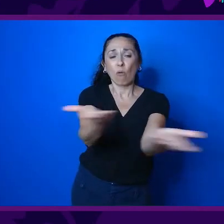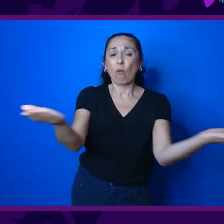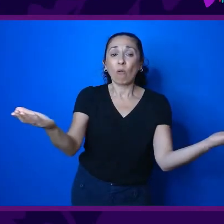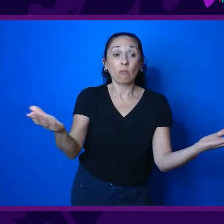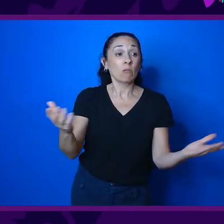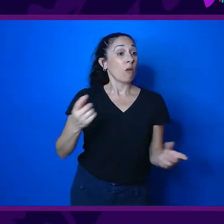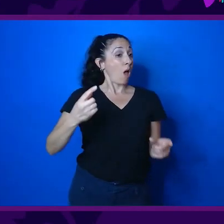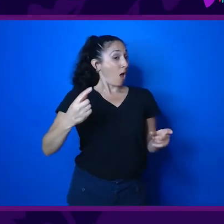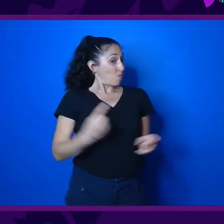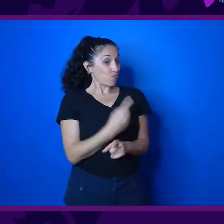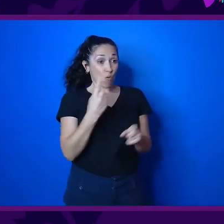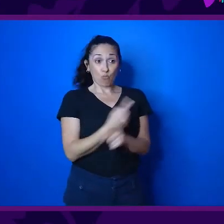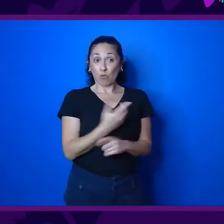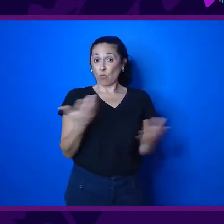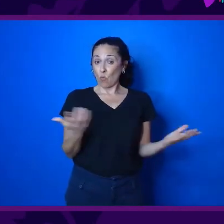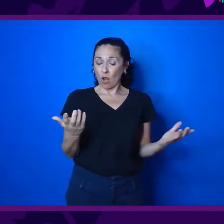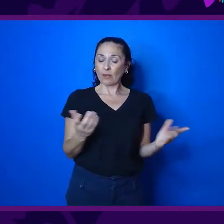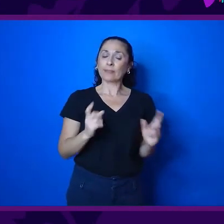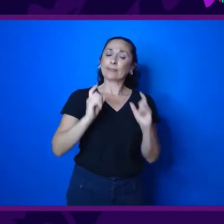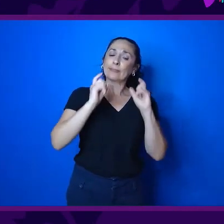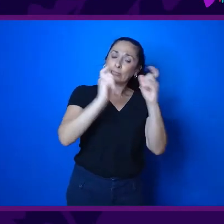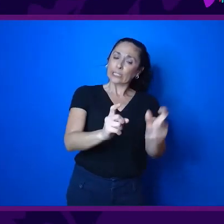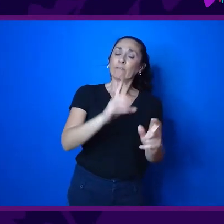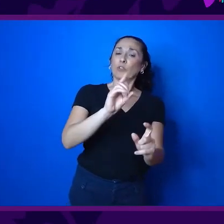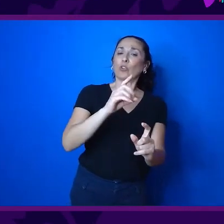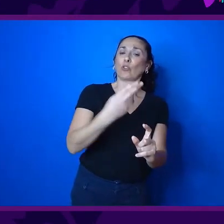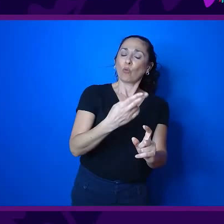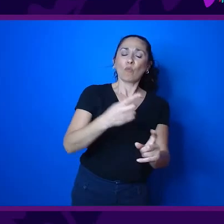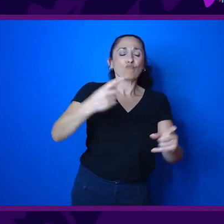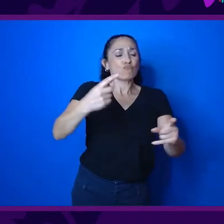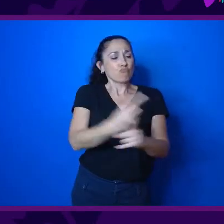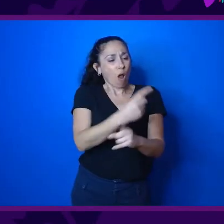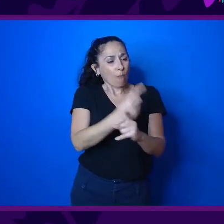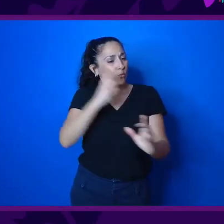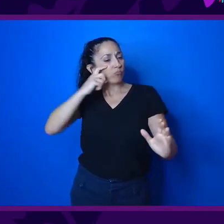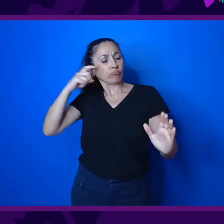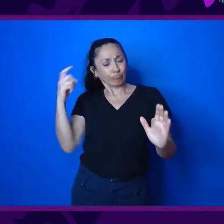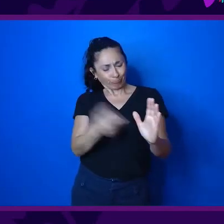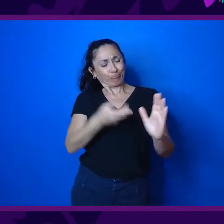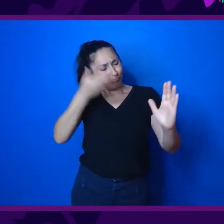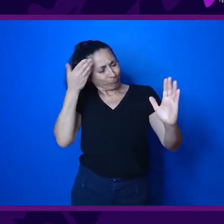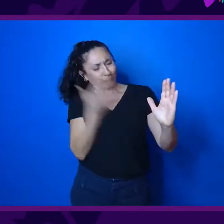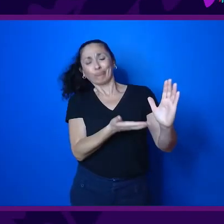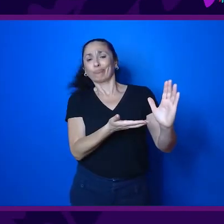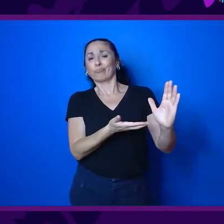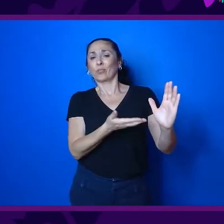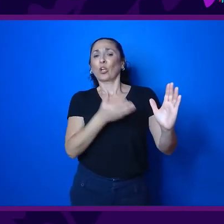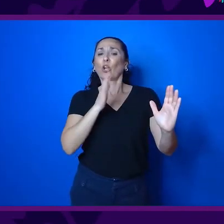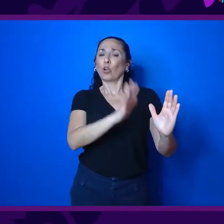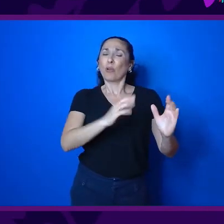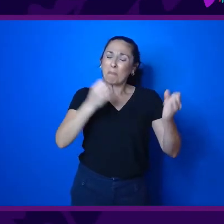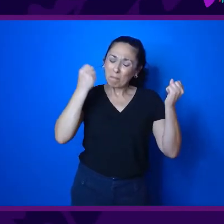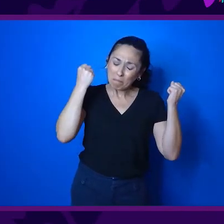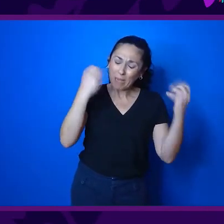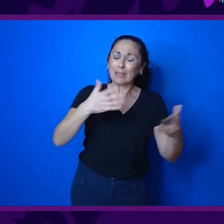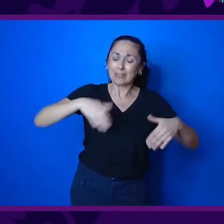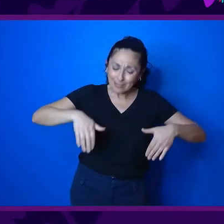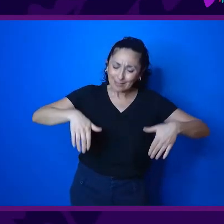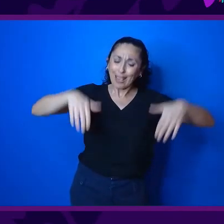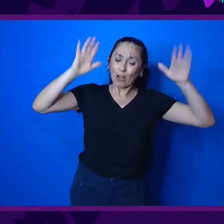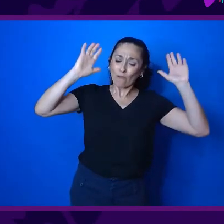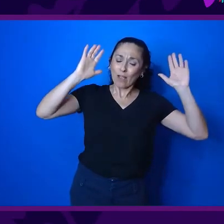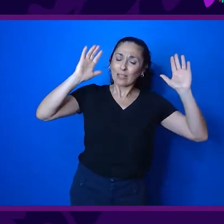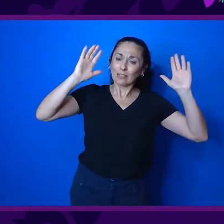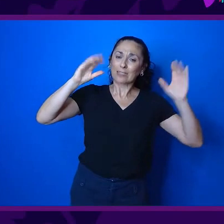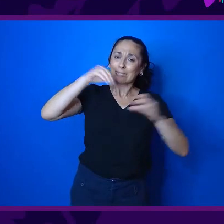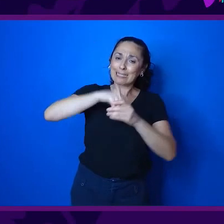that we give Dolores Huerta the proper recognition for her numerous sacrifices in the name of justice and the